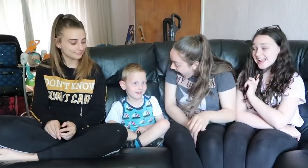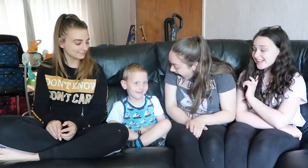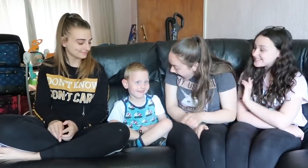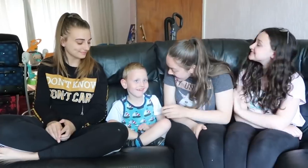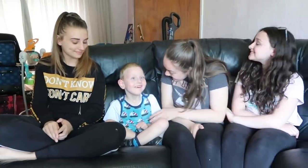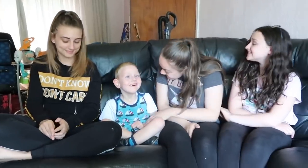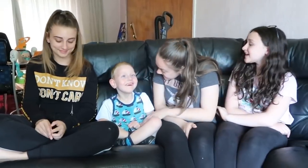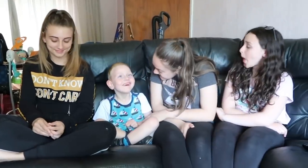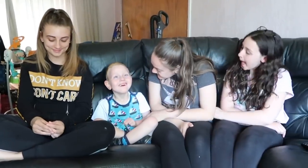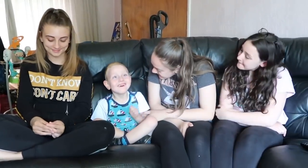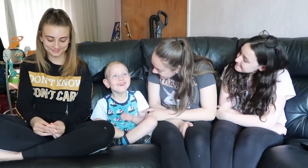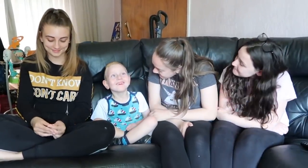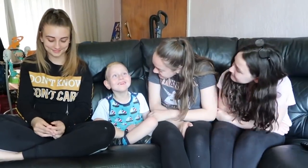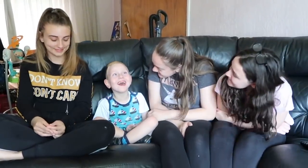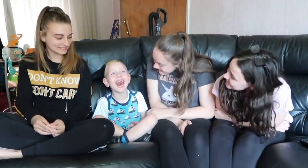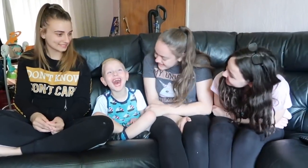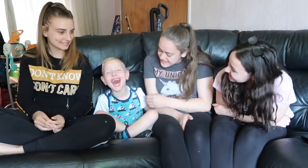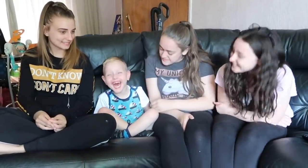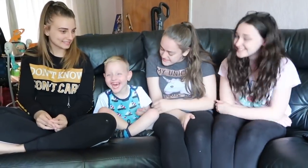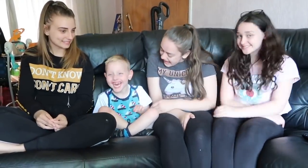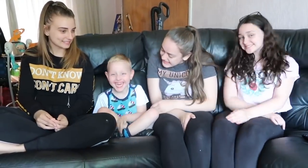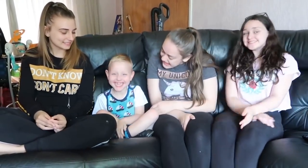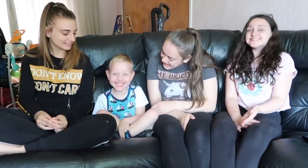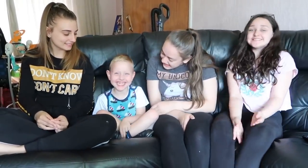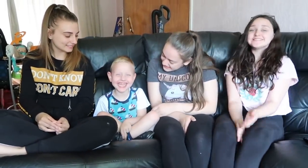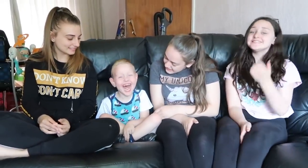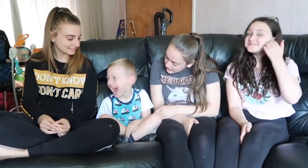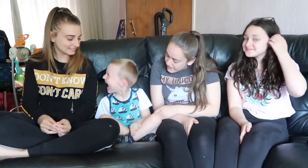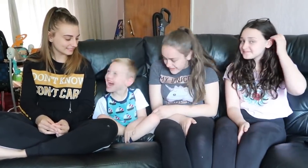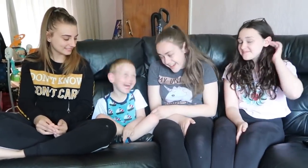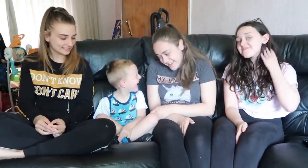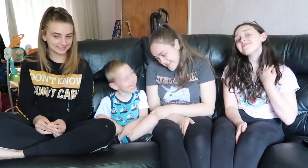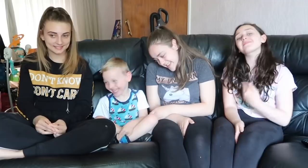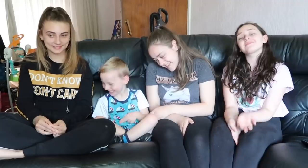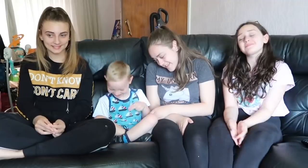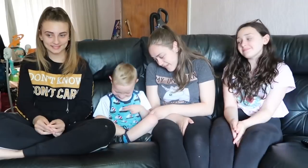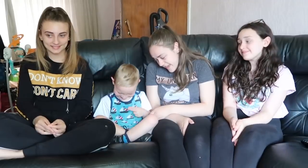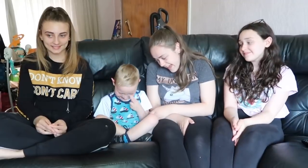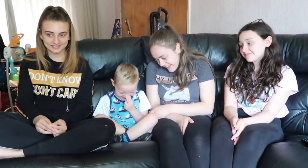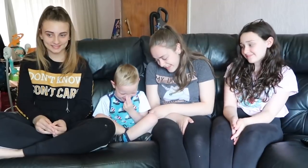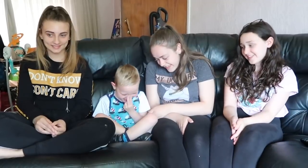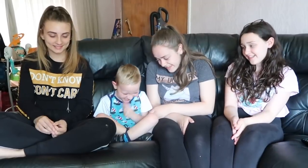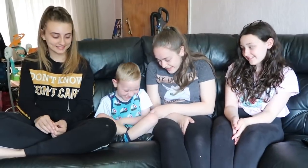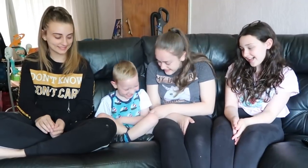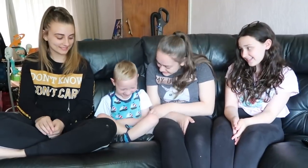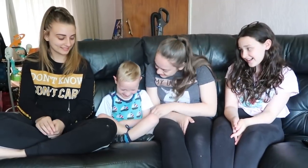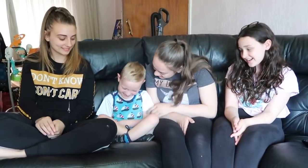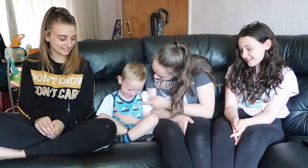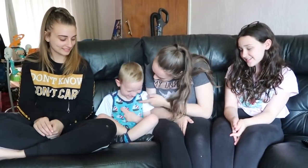Is it a million dreams? Yeah! Shall we sign it? Yeah Have you got your sisters with you? Sister can I have a